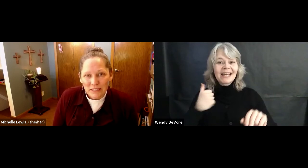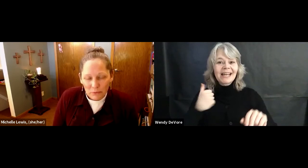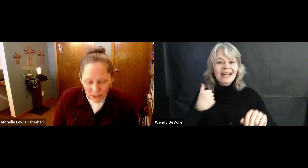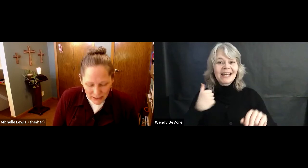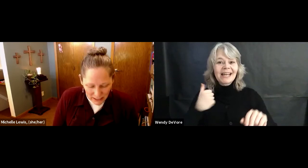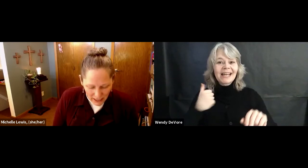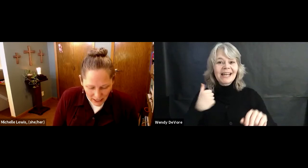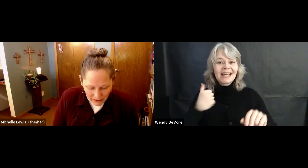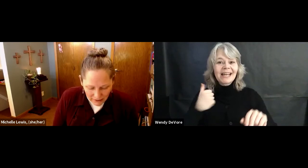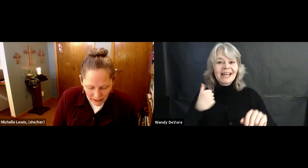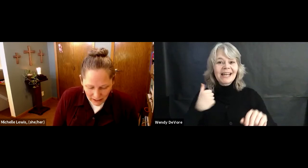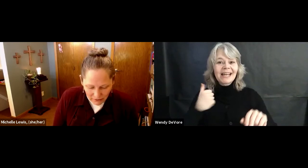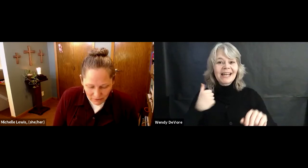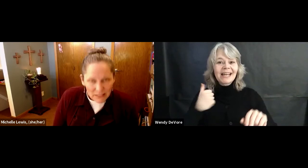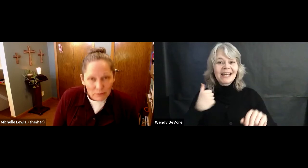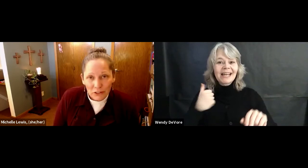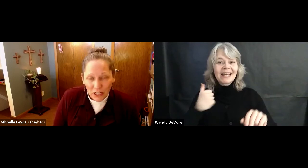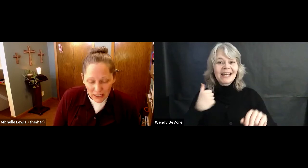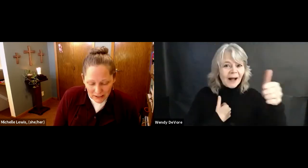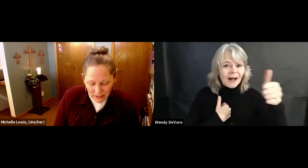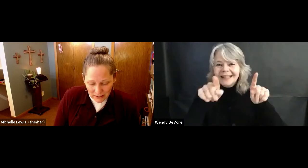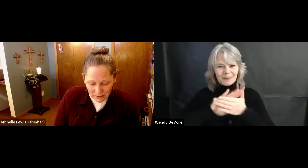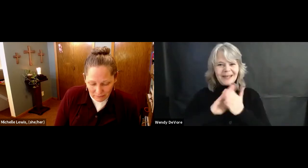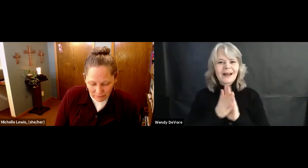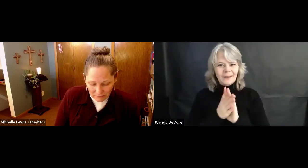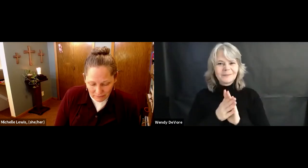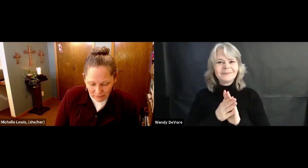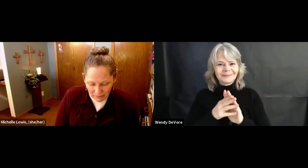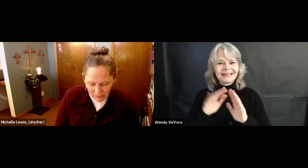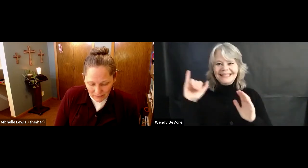Those assumptions act like invisible chains.